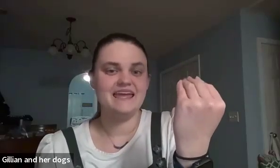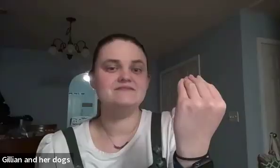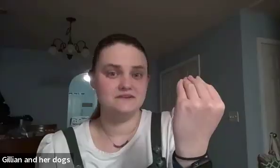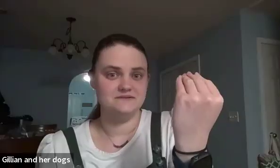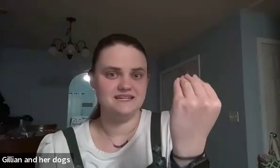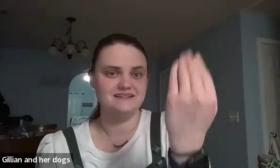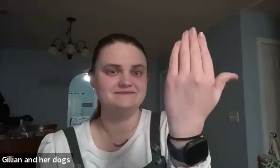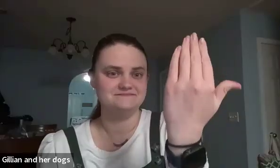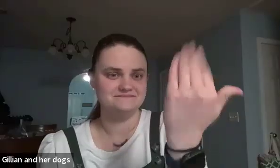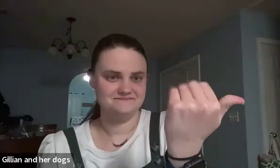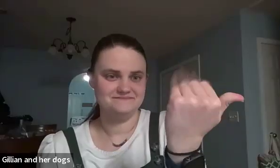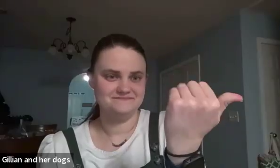and 15.